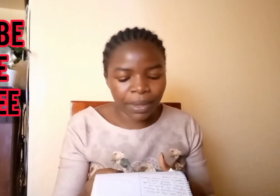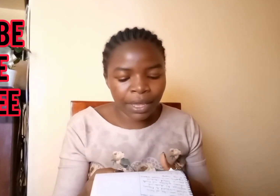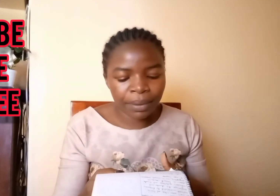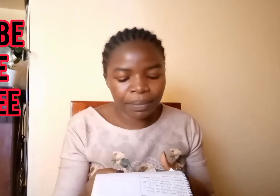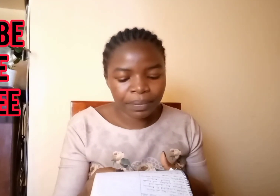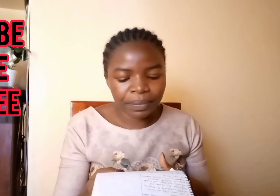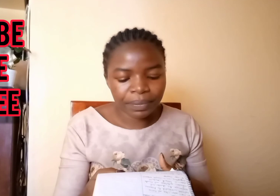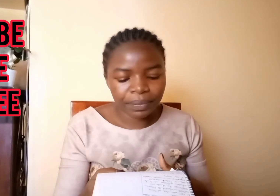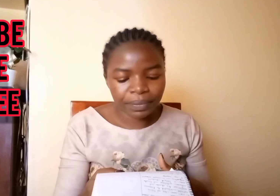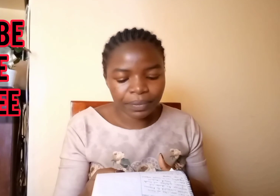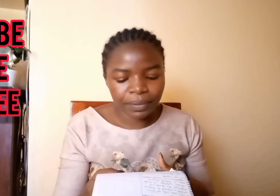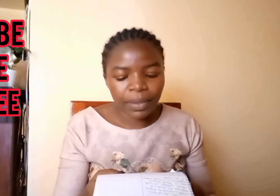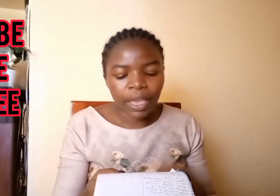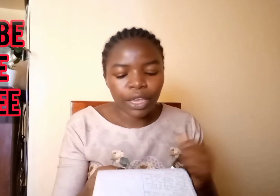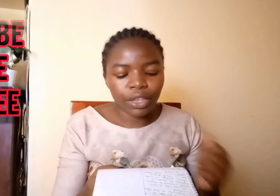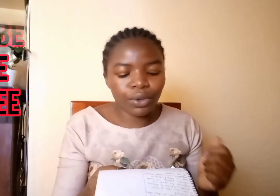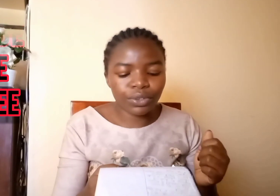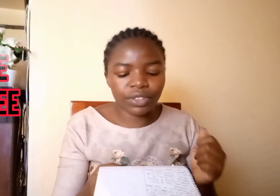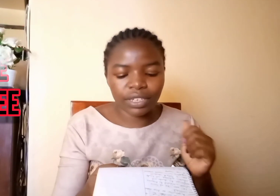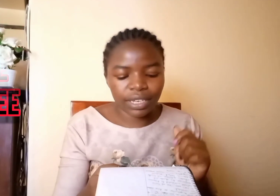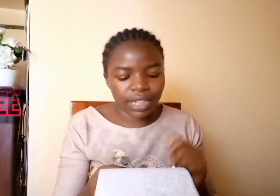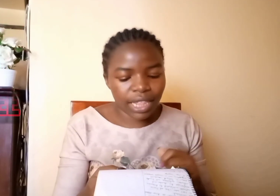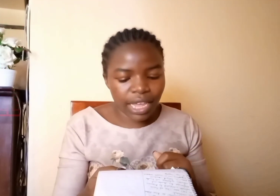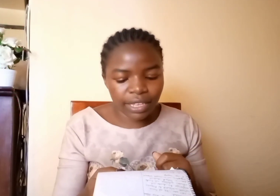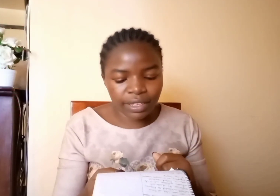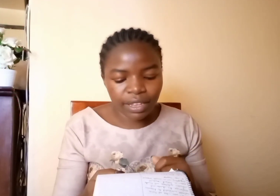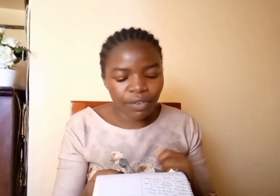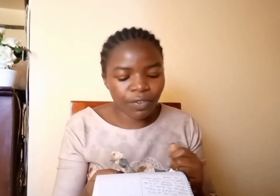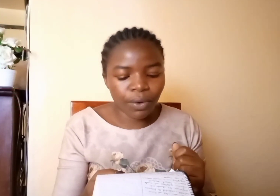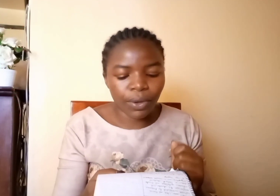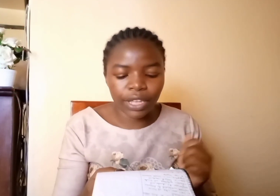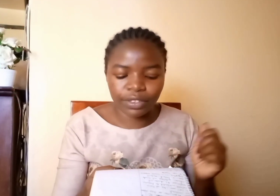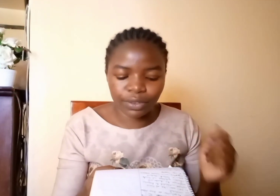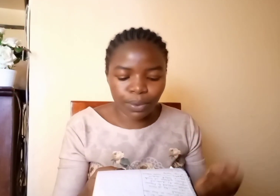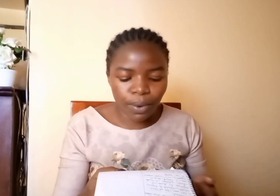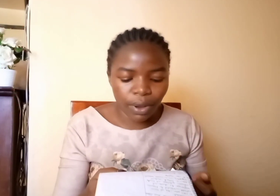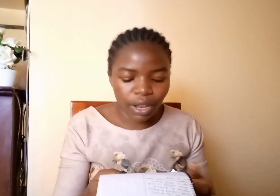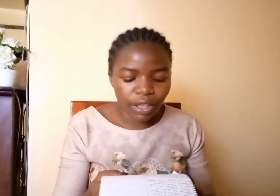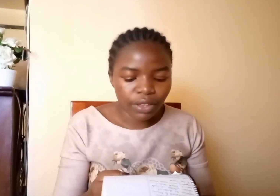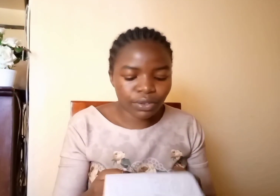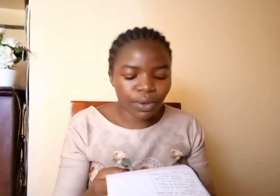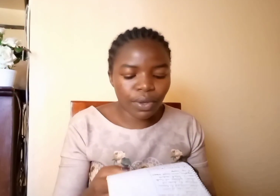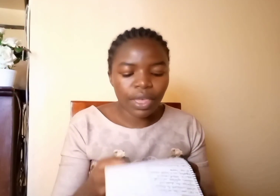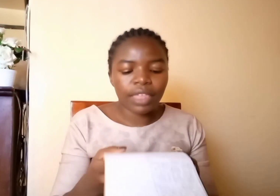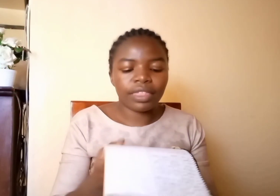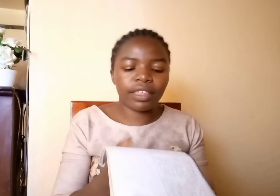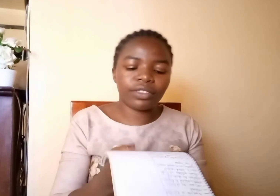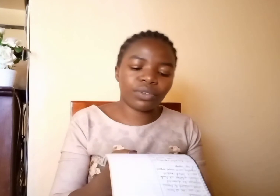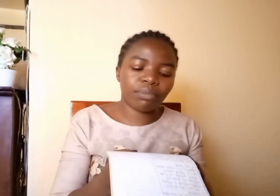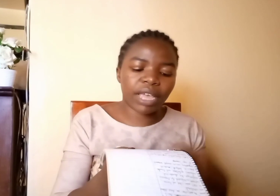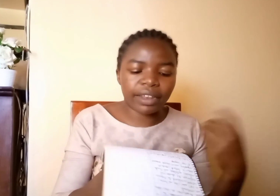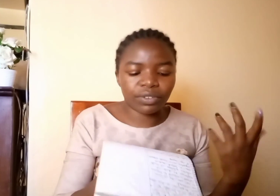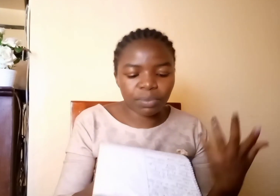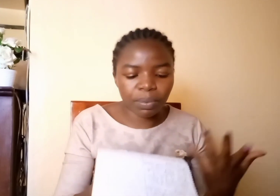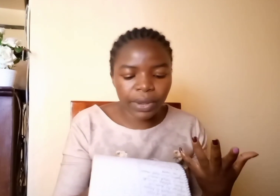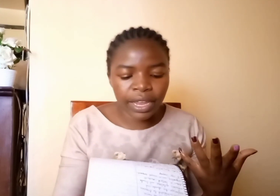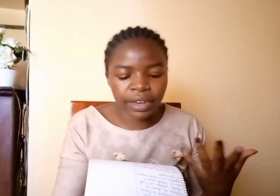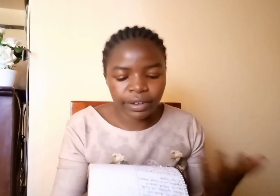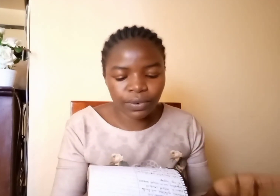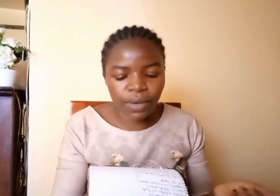d'Ypres used this for his school. So this soon began to spread to